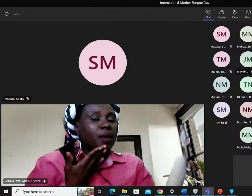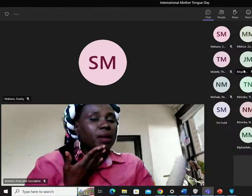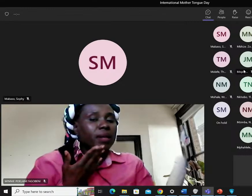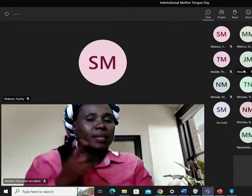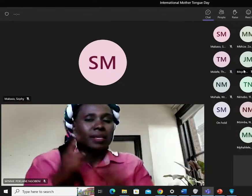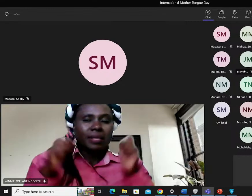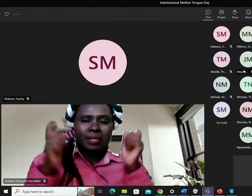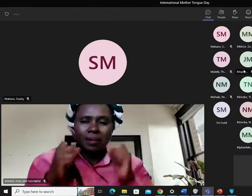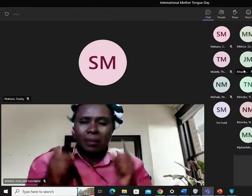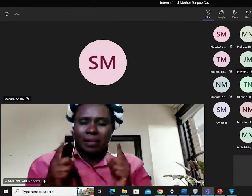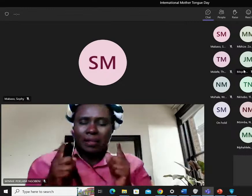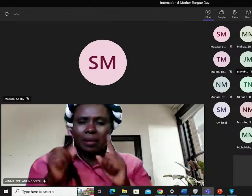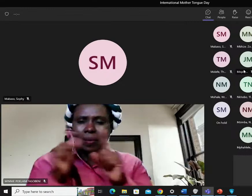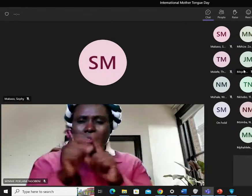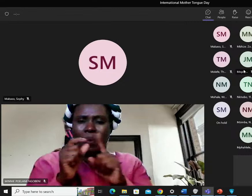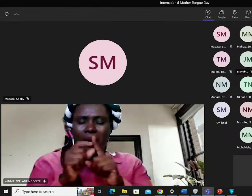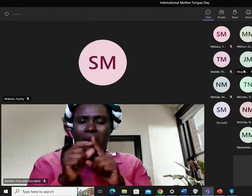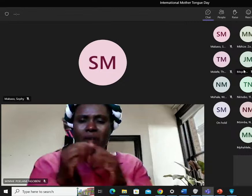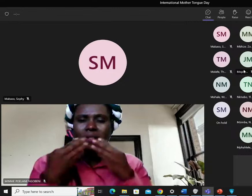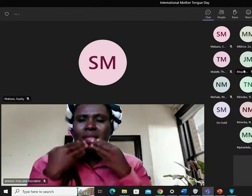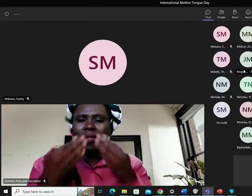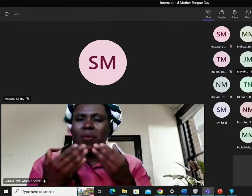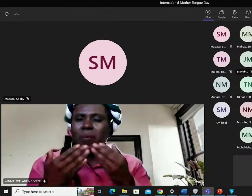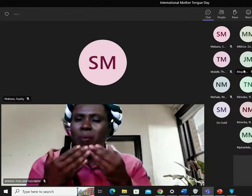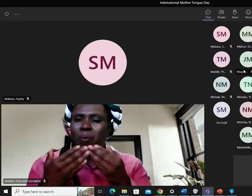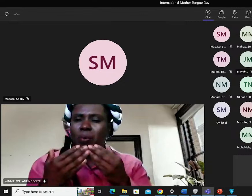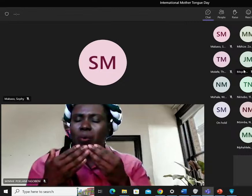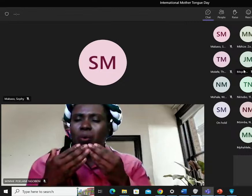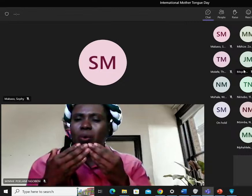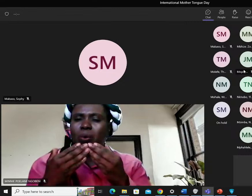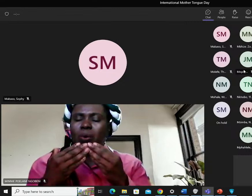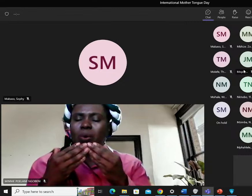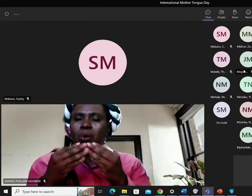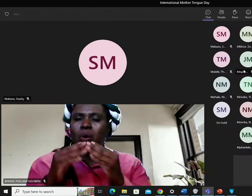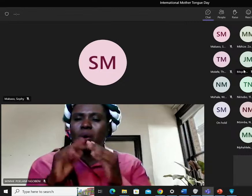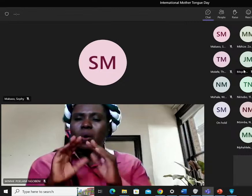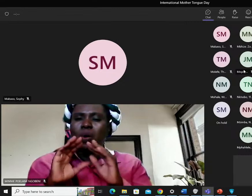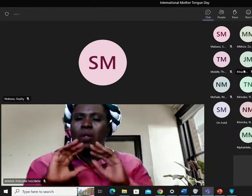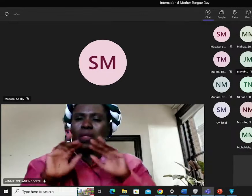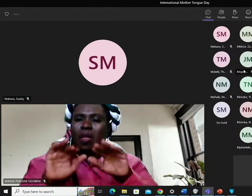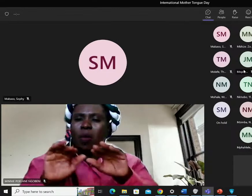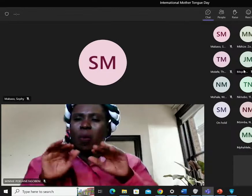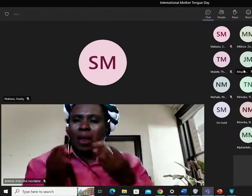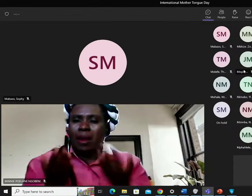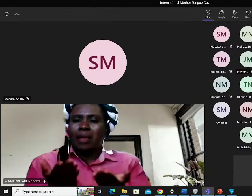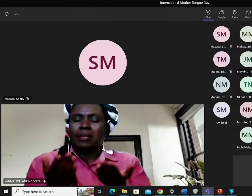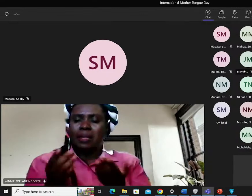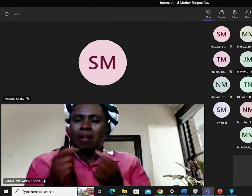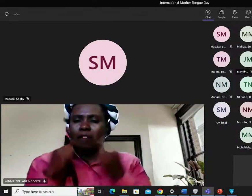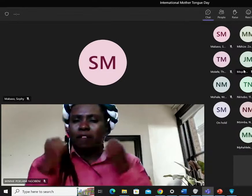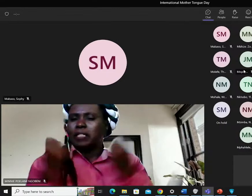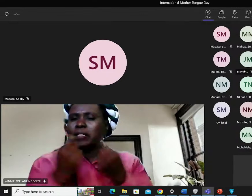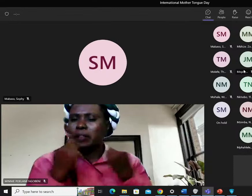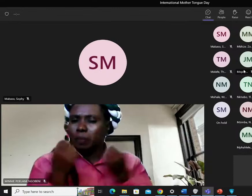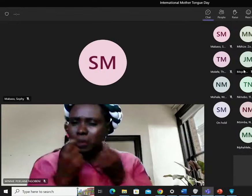special word of gratitude to the organizers of this event,